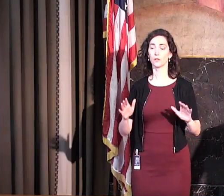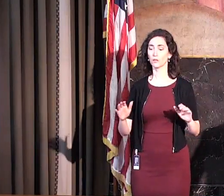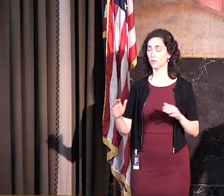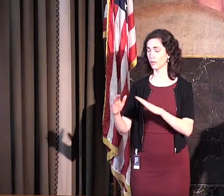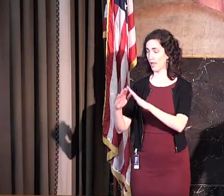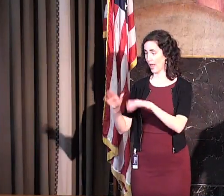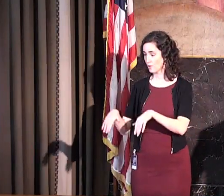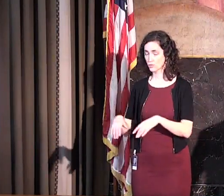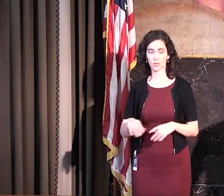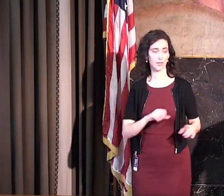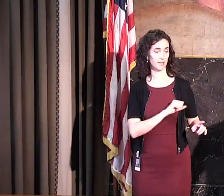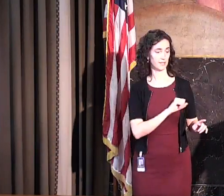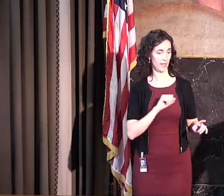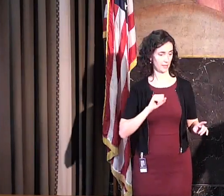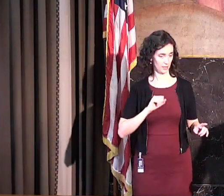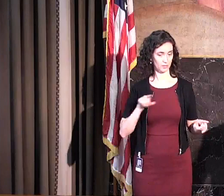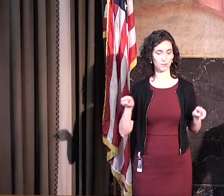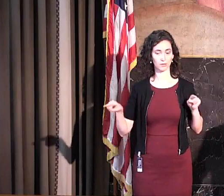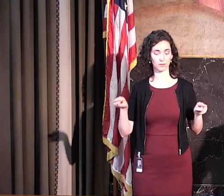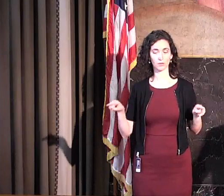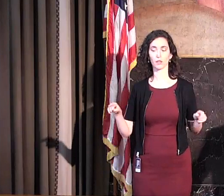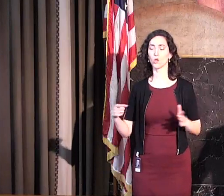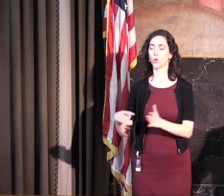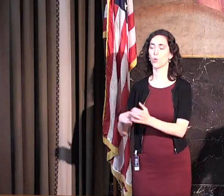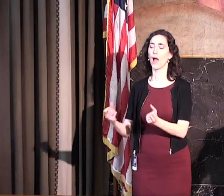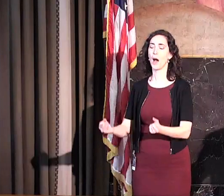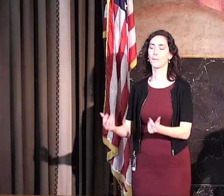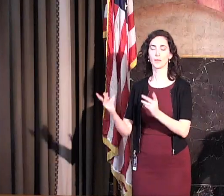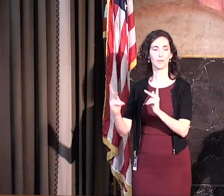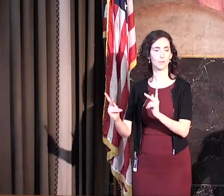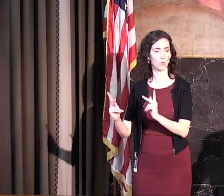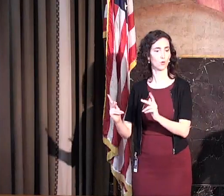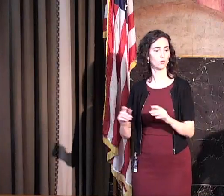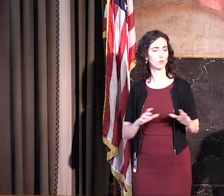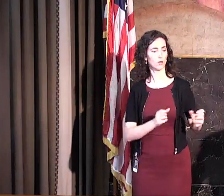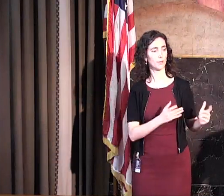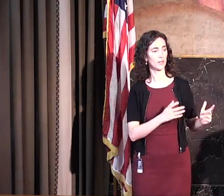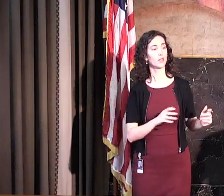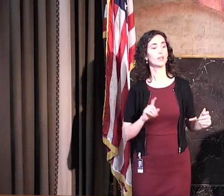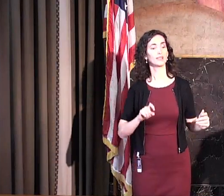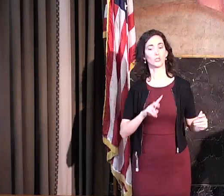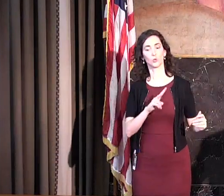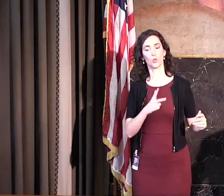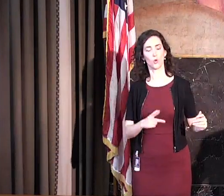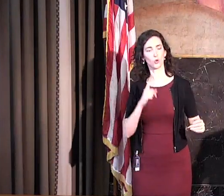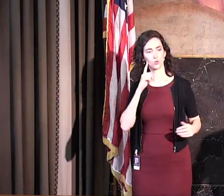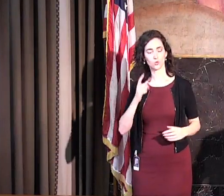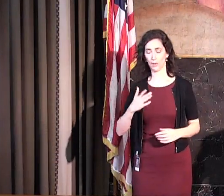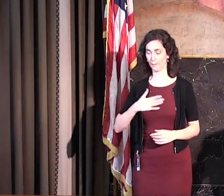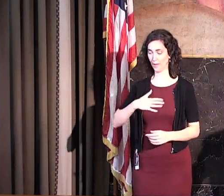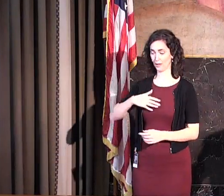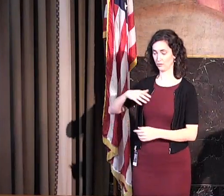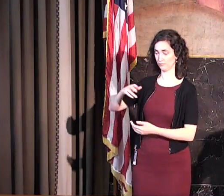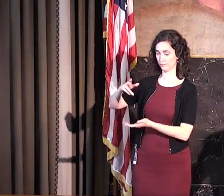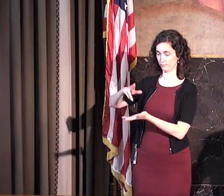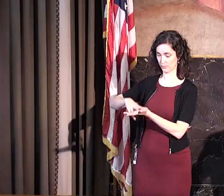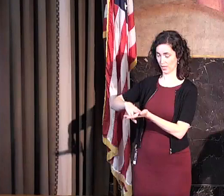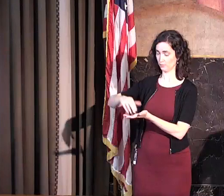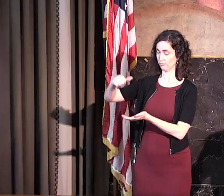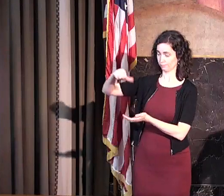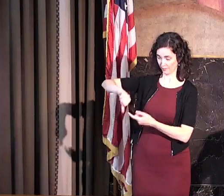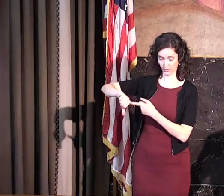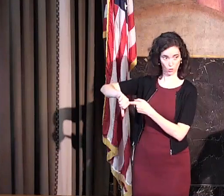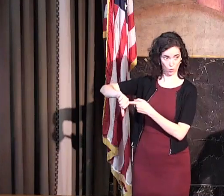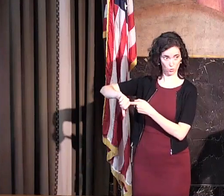that are required in order to call themselves into an override session, and a 2/3 vote needed in both in order to actually